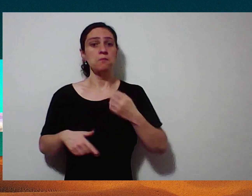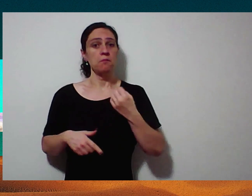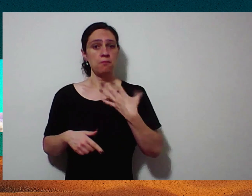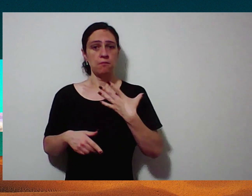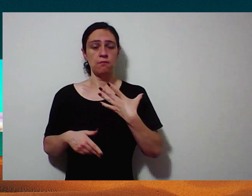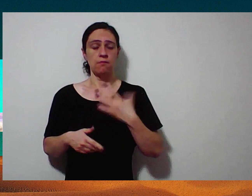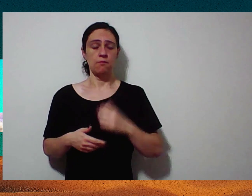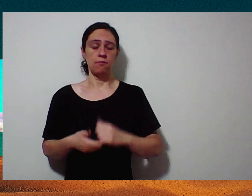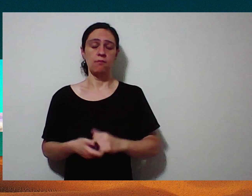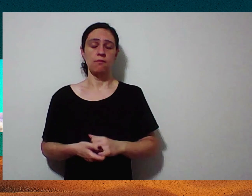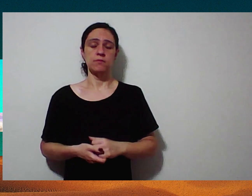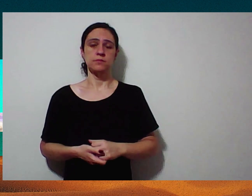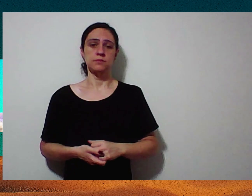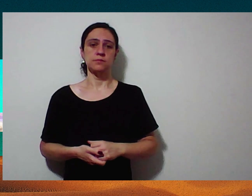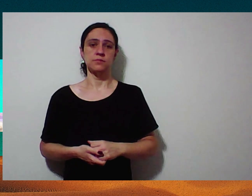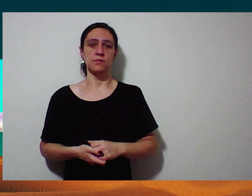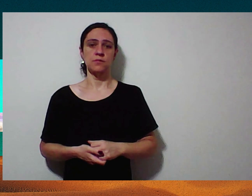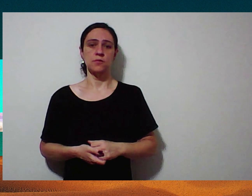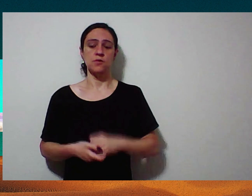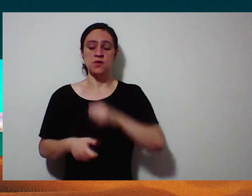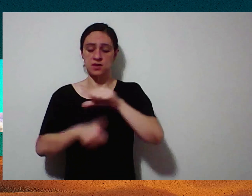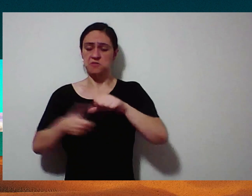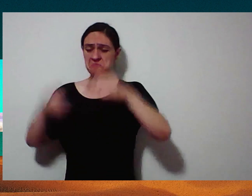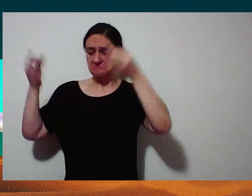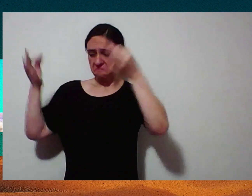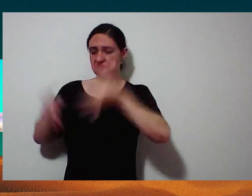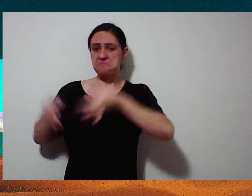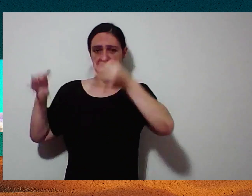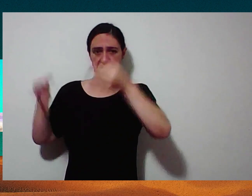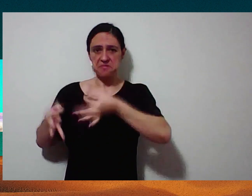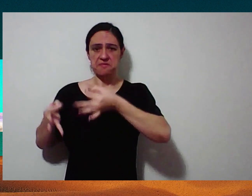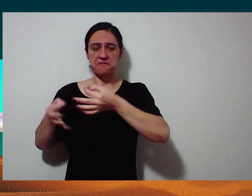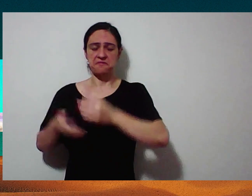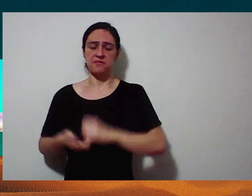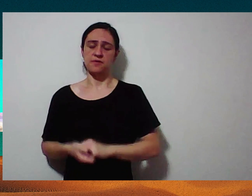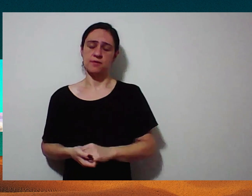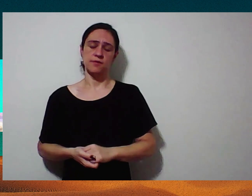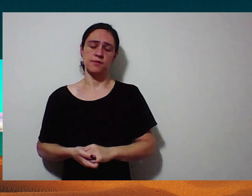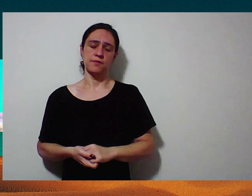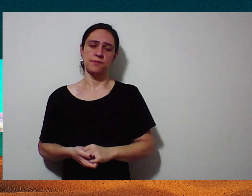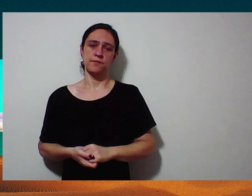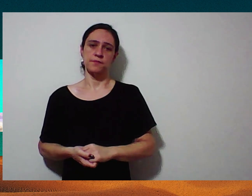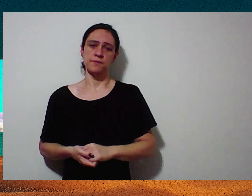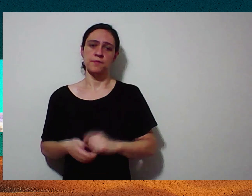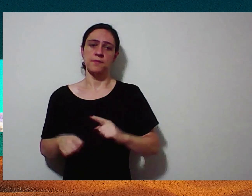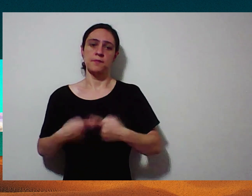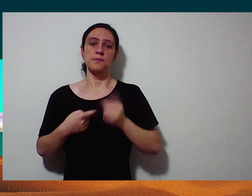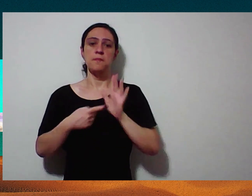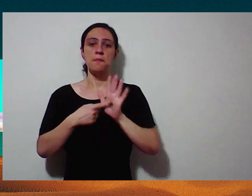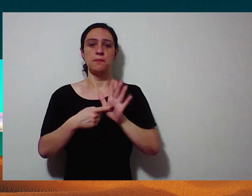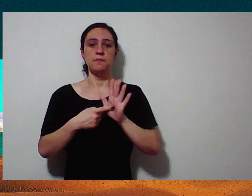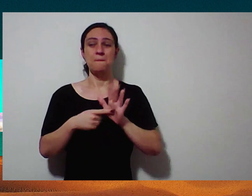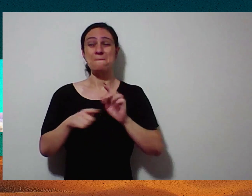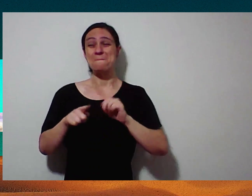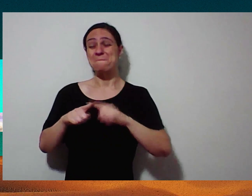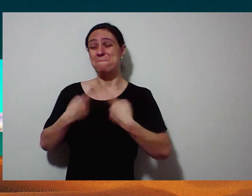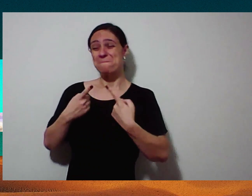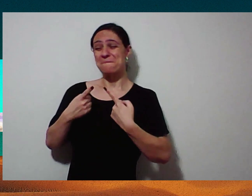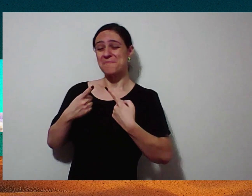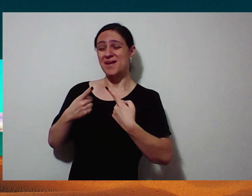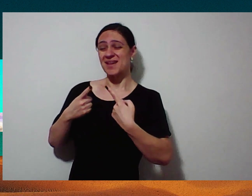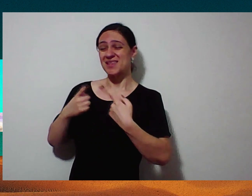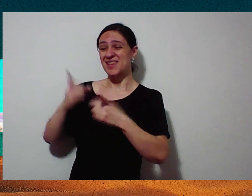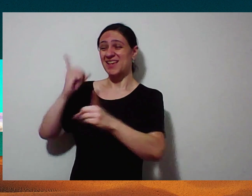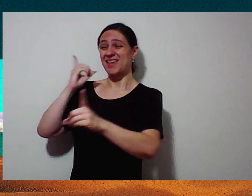excellent perfeição. work which would give him pride. Aí, aqui diz, até que se achou iniquidade em ti. But then